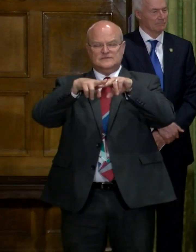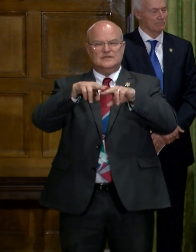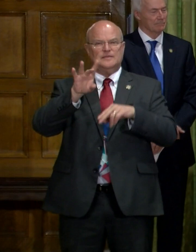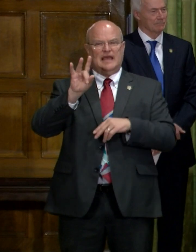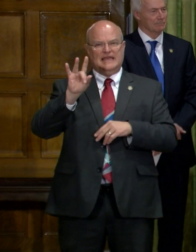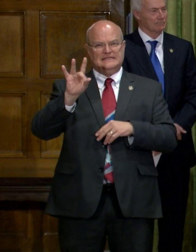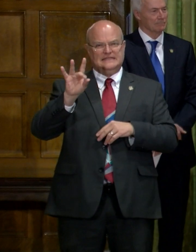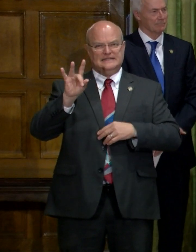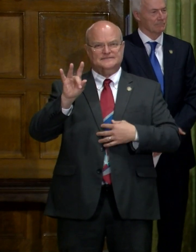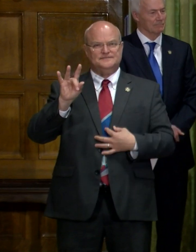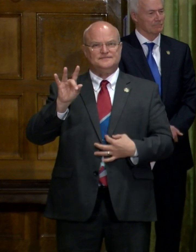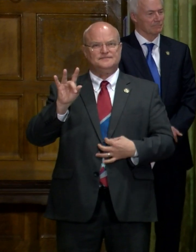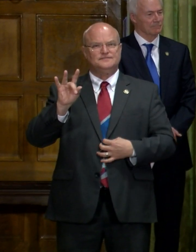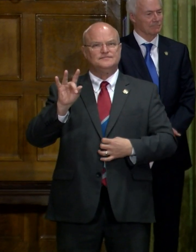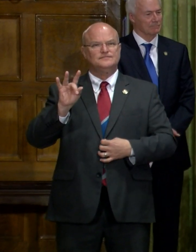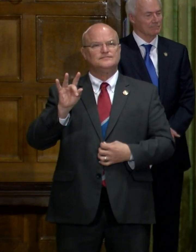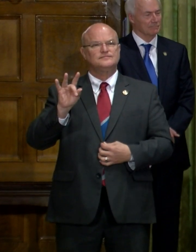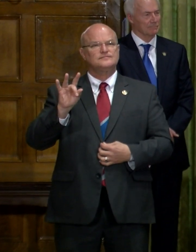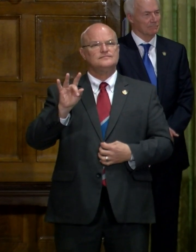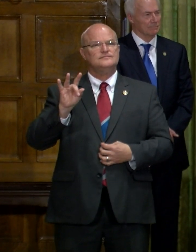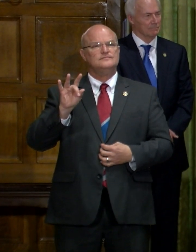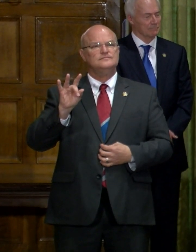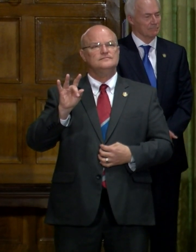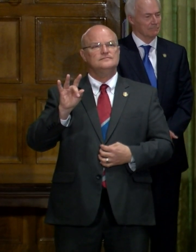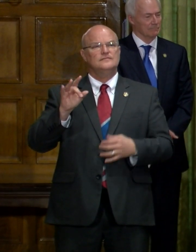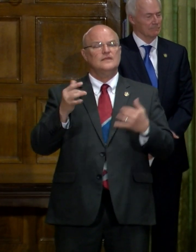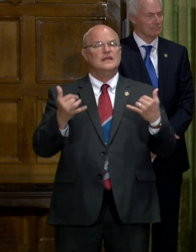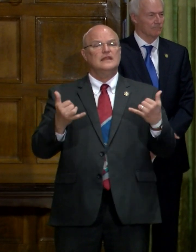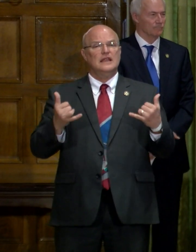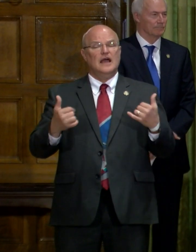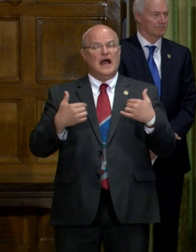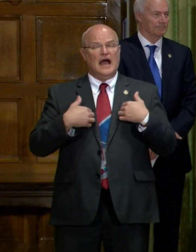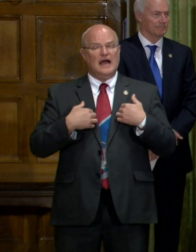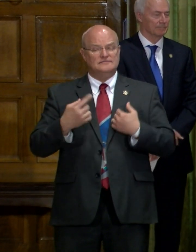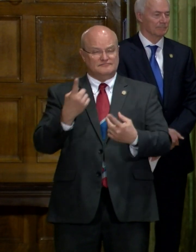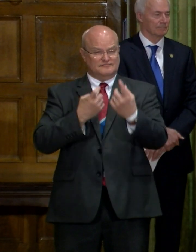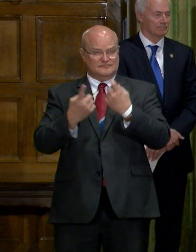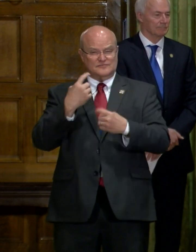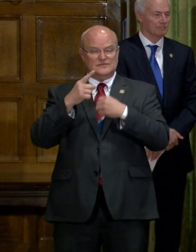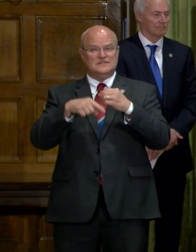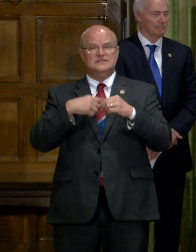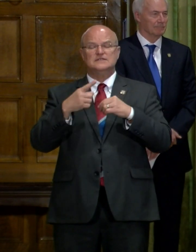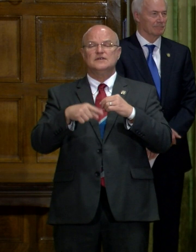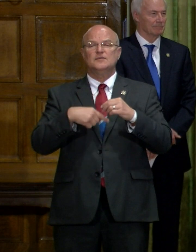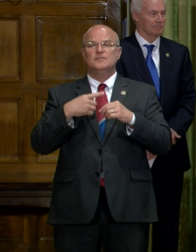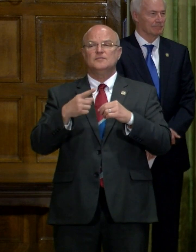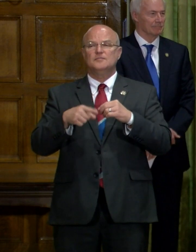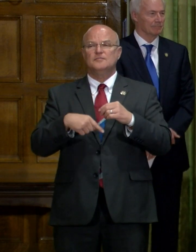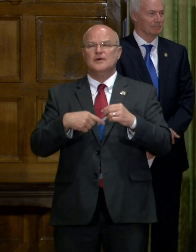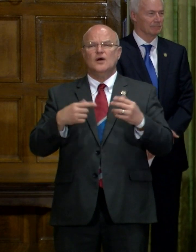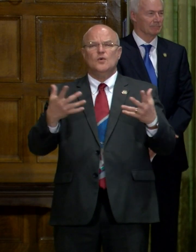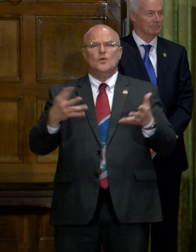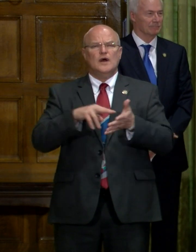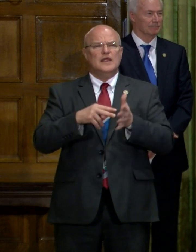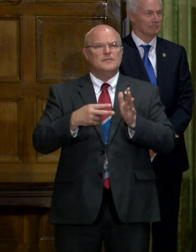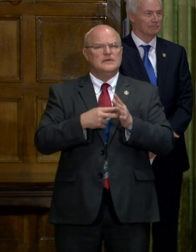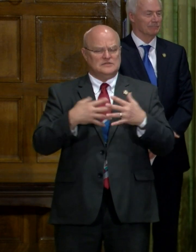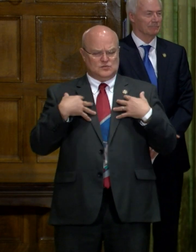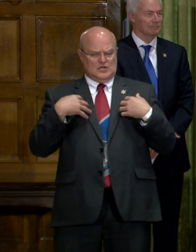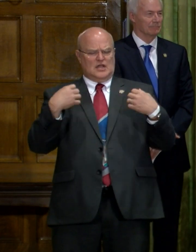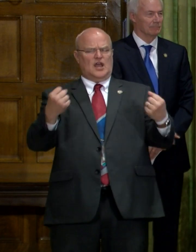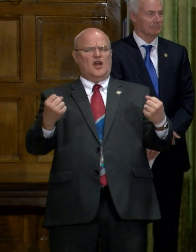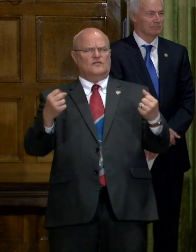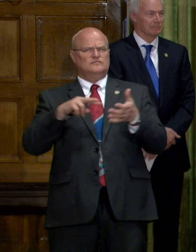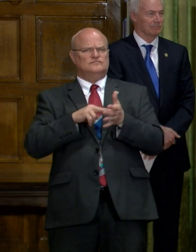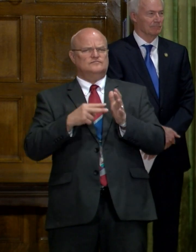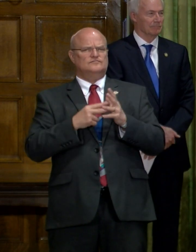had yesterday. Now I've gotten some questions about what it means to be